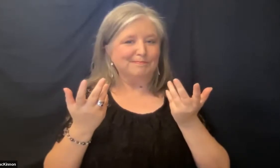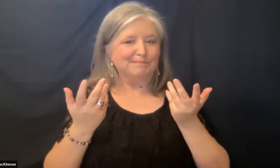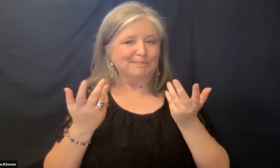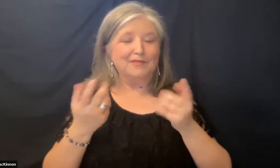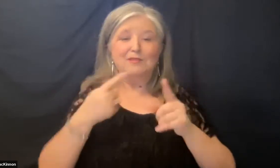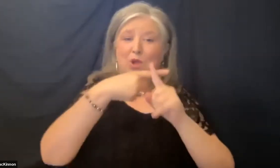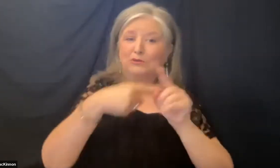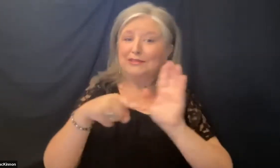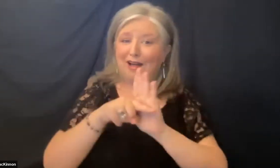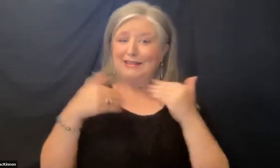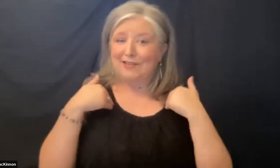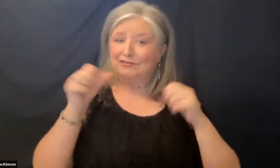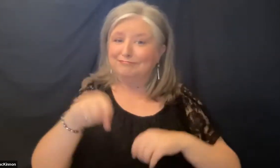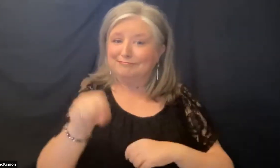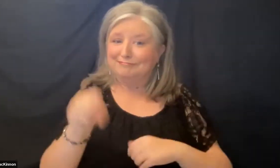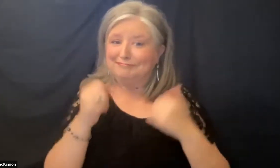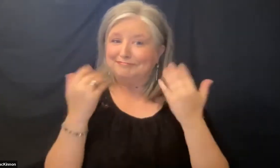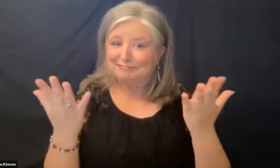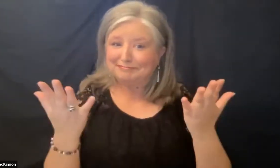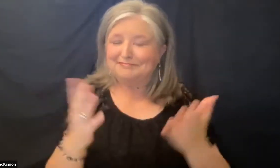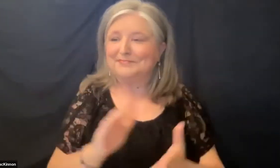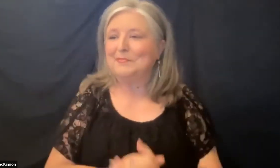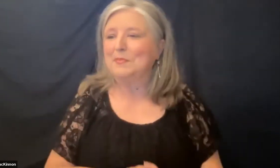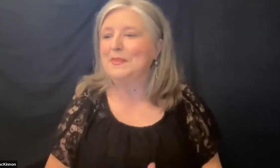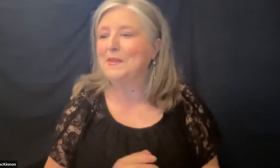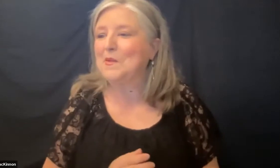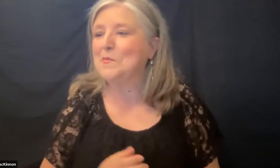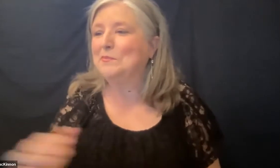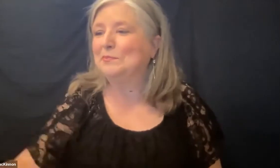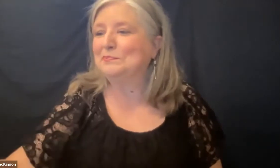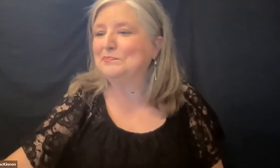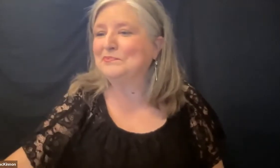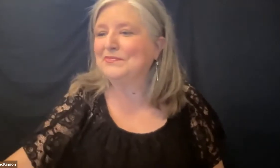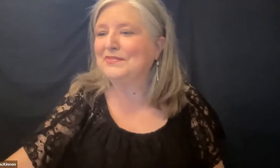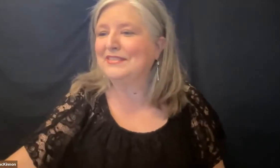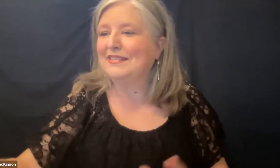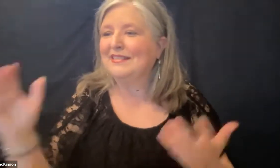COVID had a huge impact on all of us. Definitely, it had some pros and it definitely had some cons.